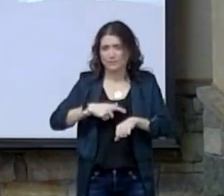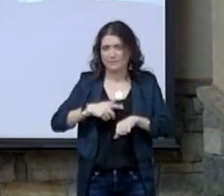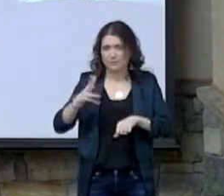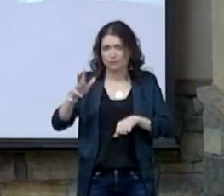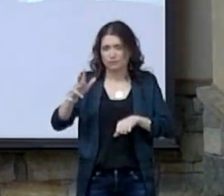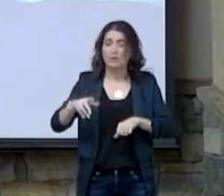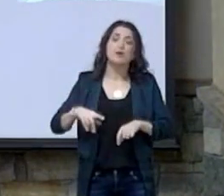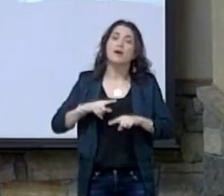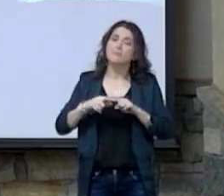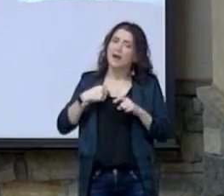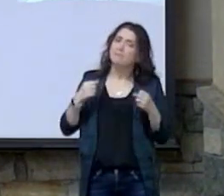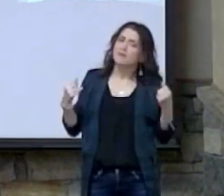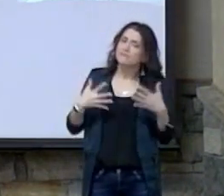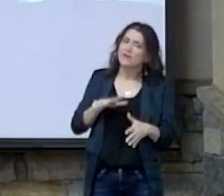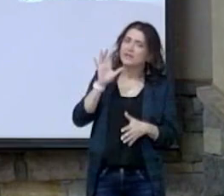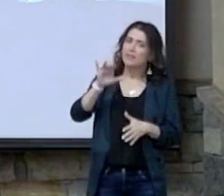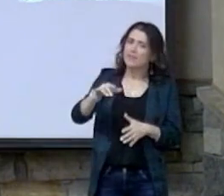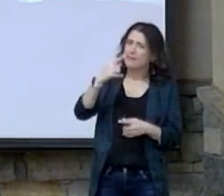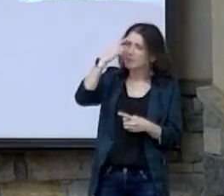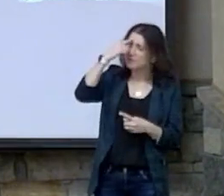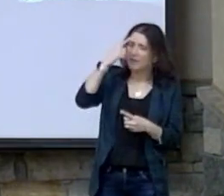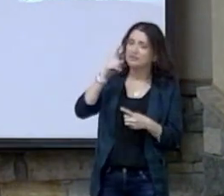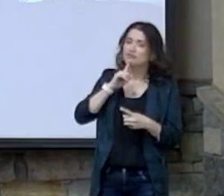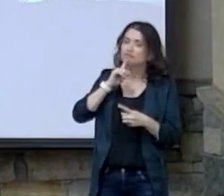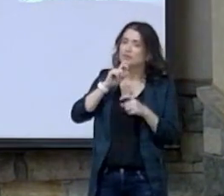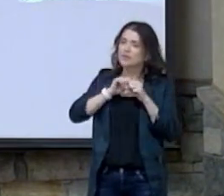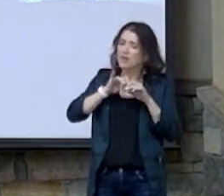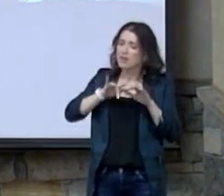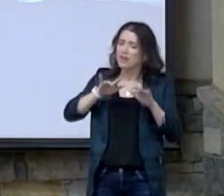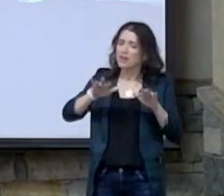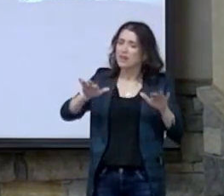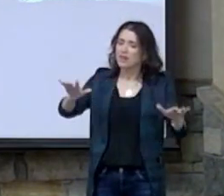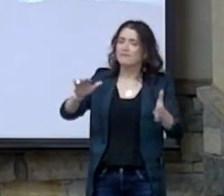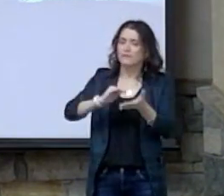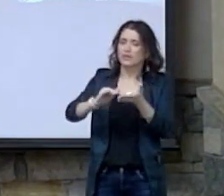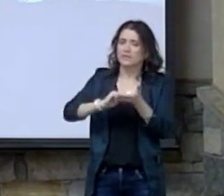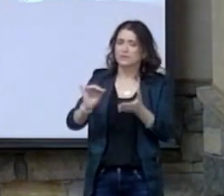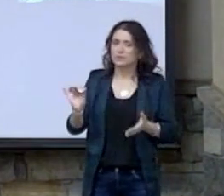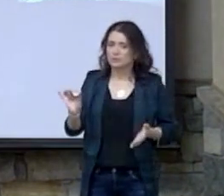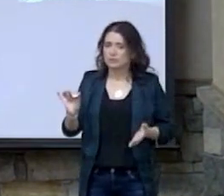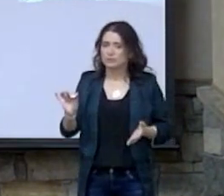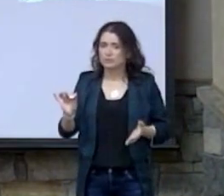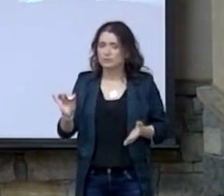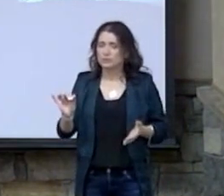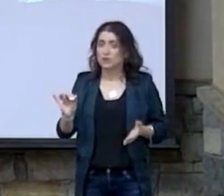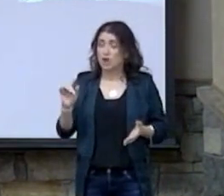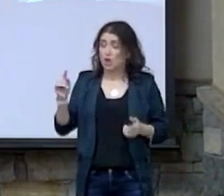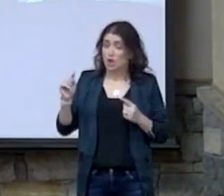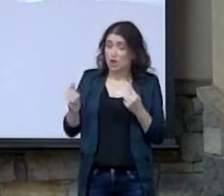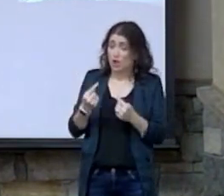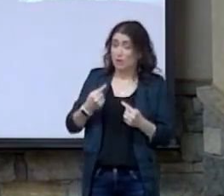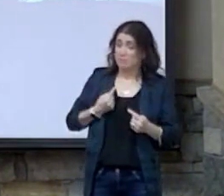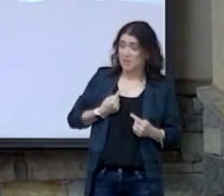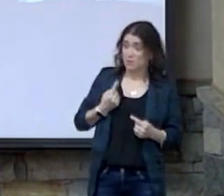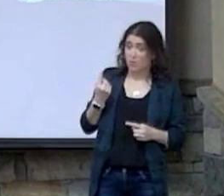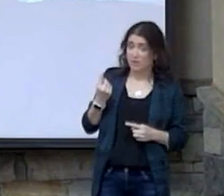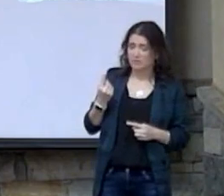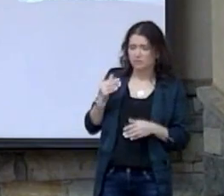But I'm afraid that mentality has kind of trickled into our idea of forgiveness. Hurt me once, shame on